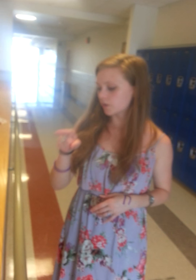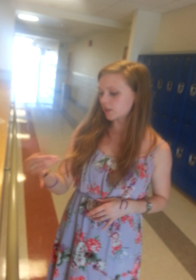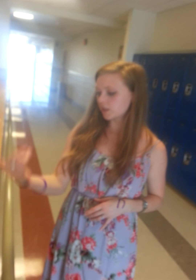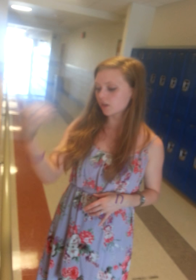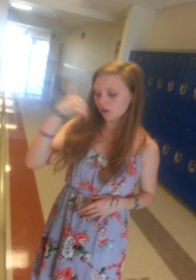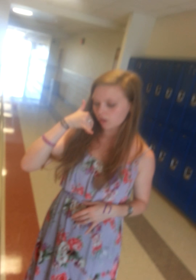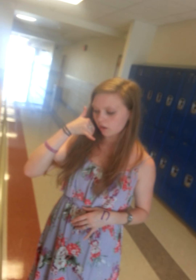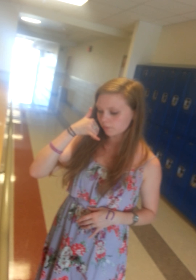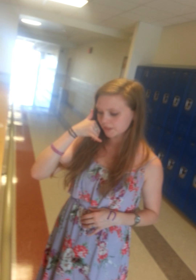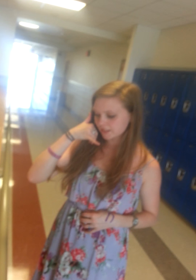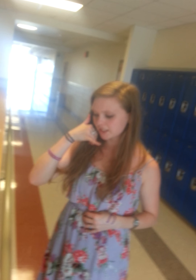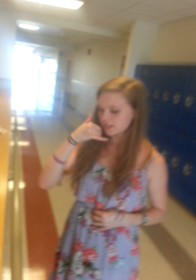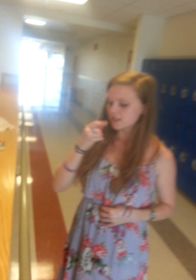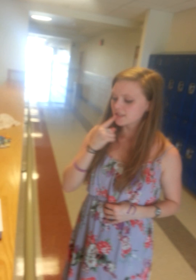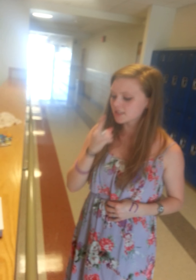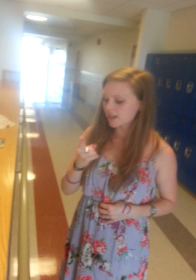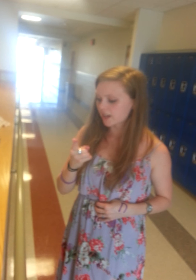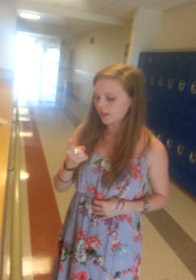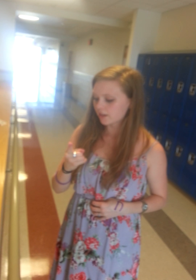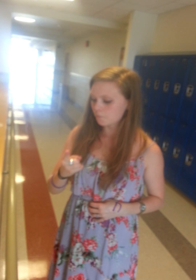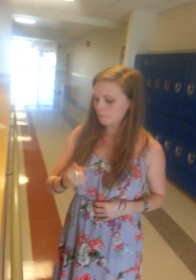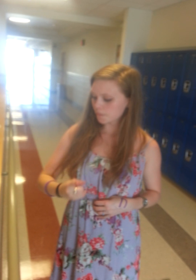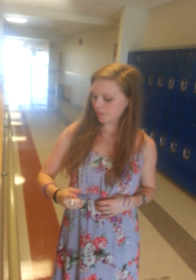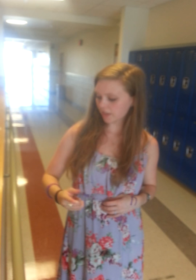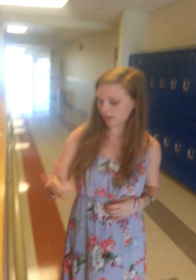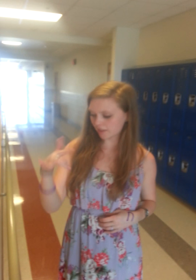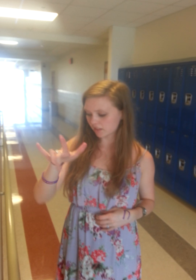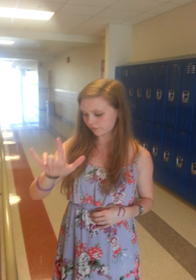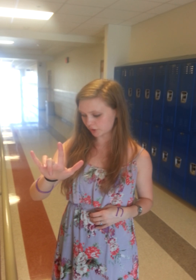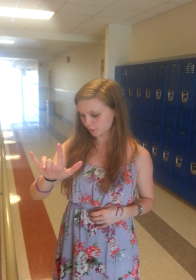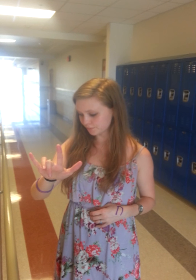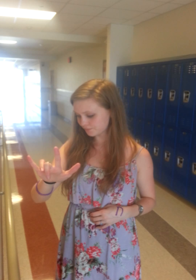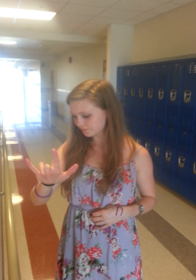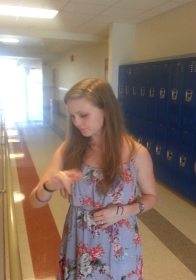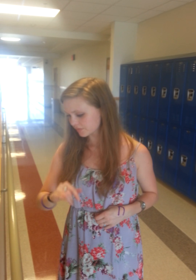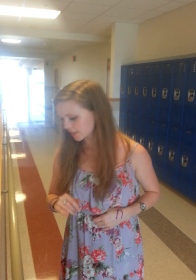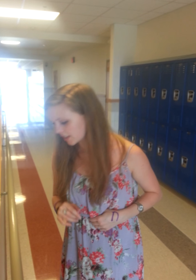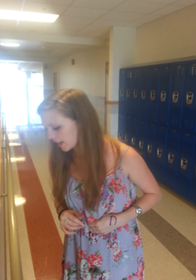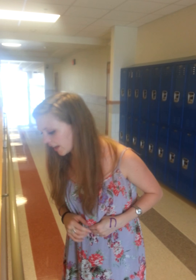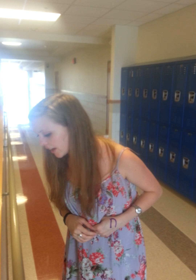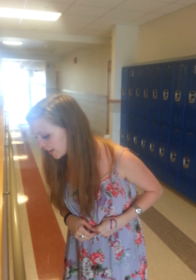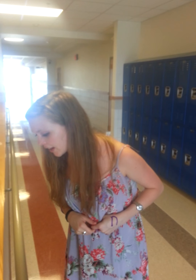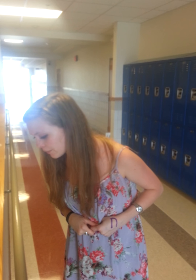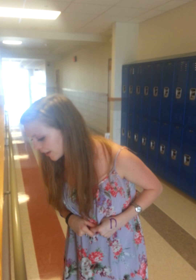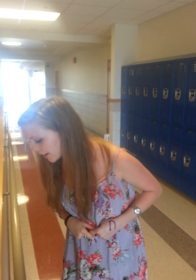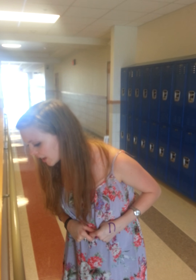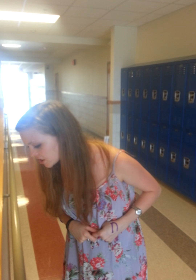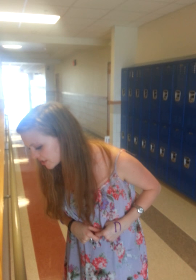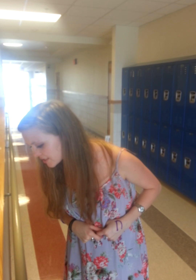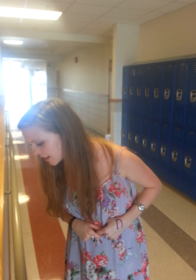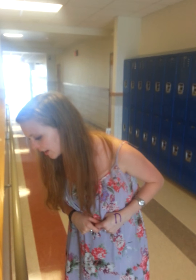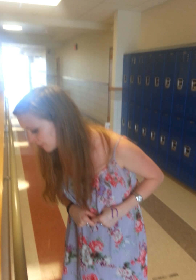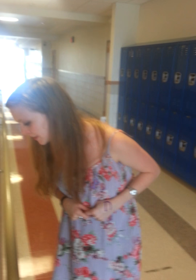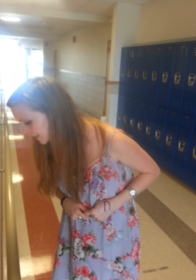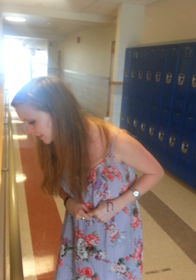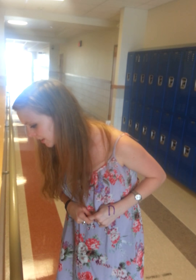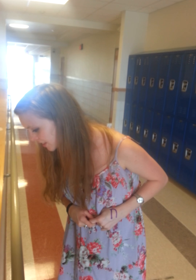he called me, say, I love you. And I'm like, I mean, this